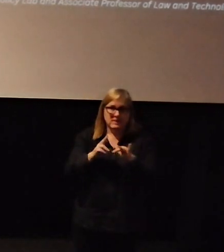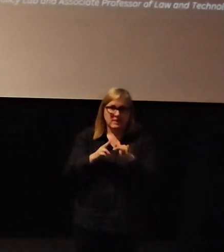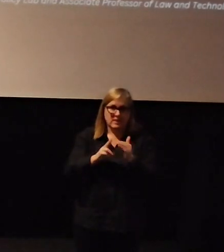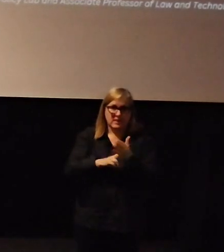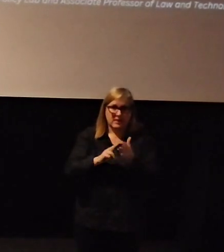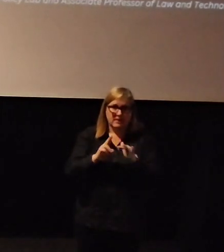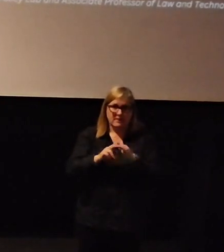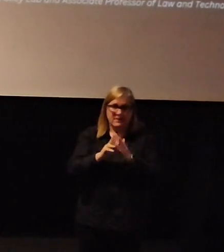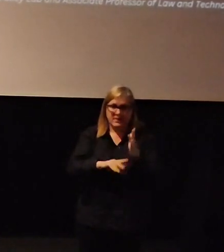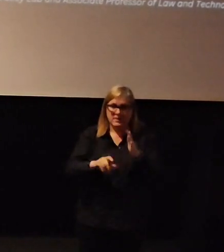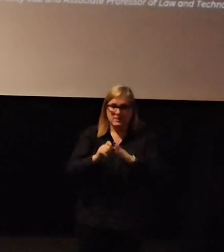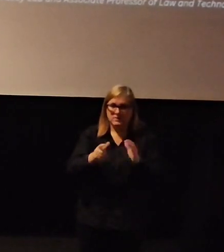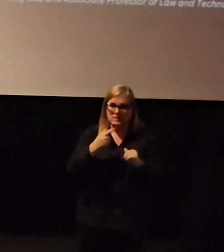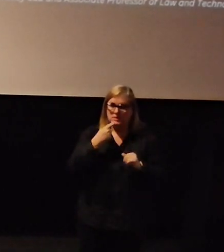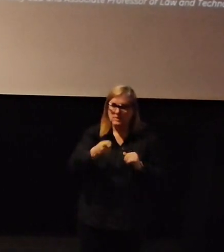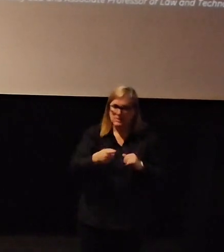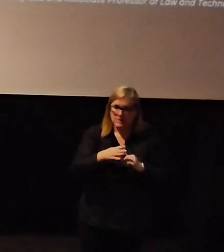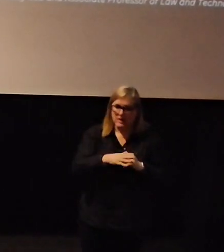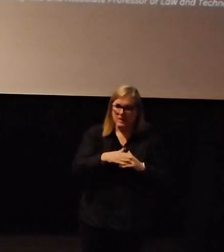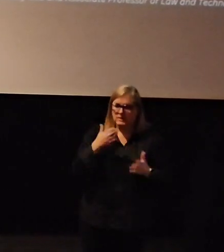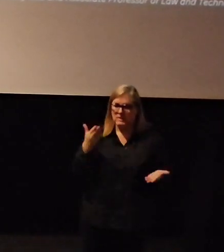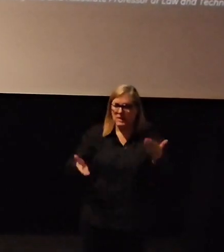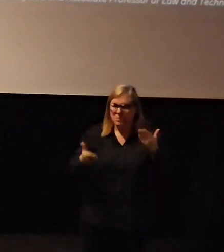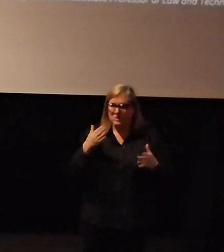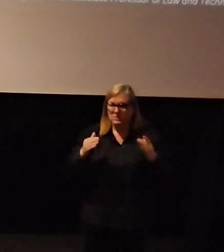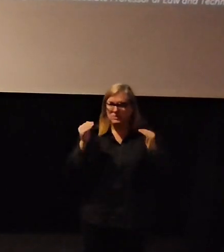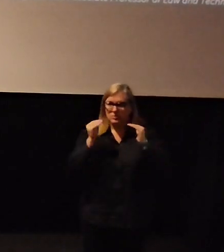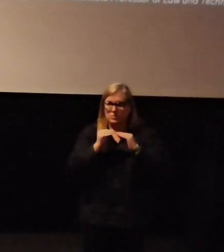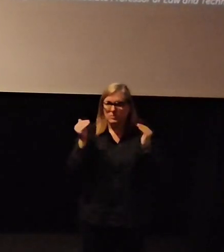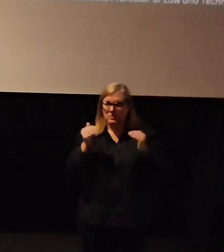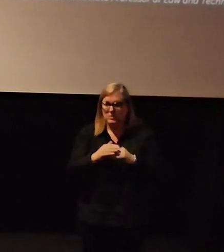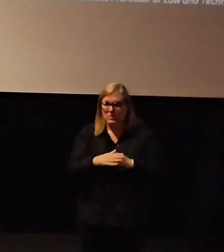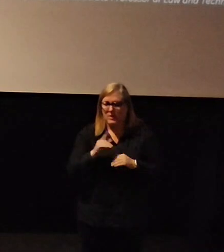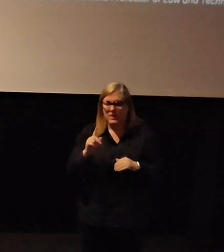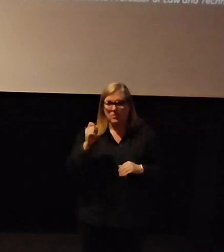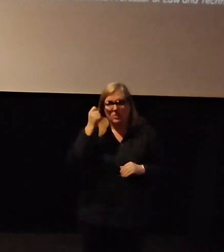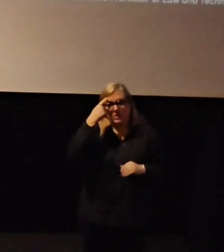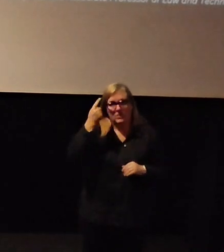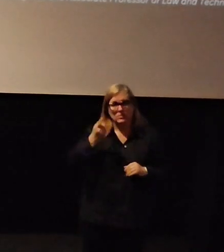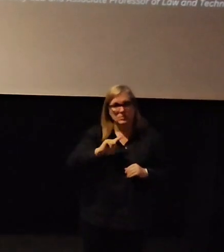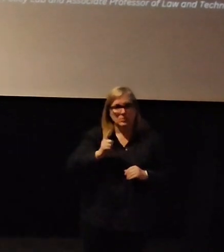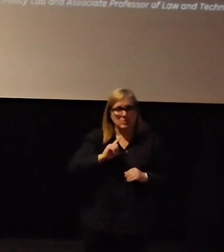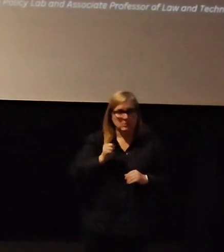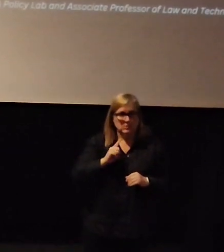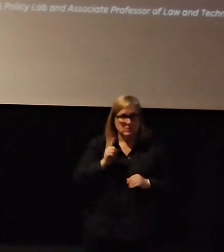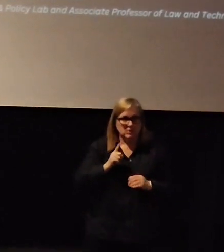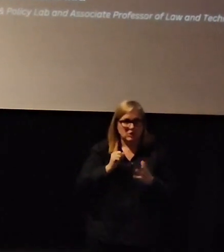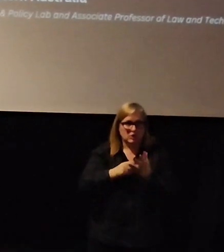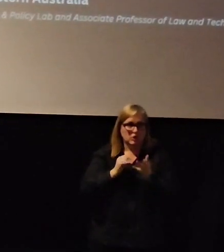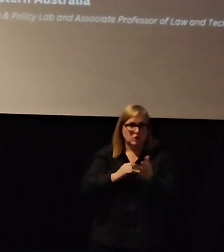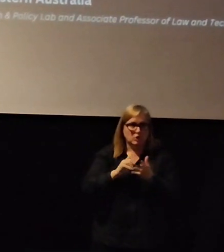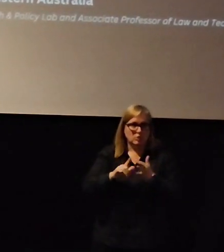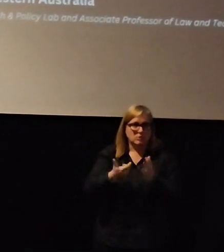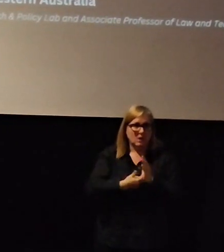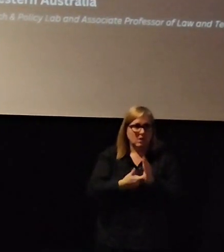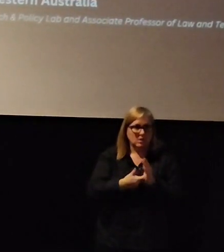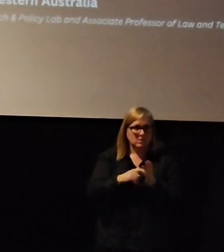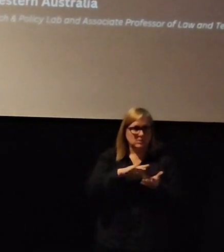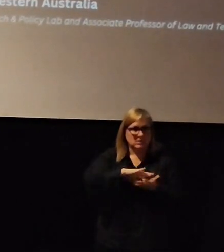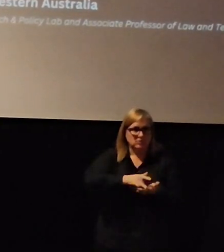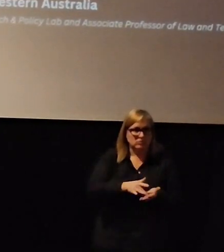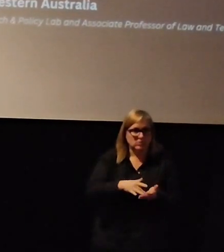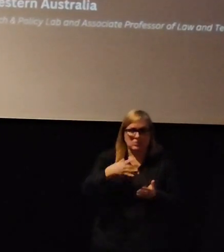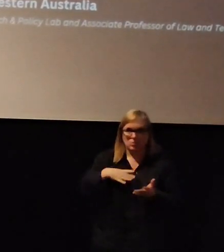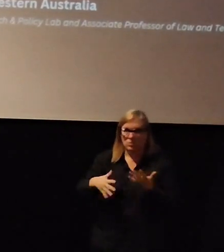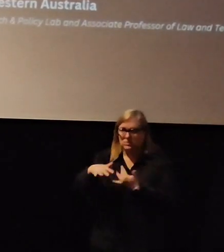about deliberative democracy, and at Stanford they've just realized that user-centric can now become society-centric, but they